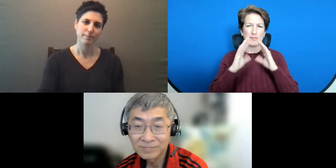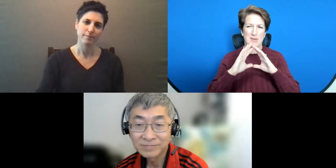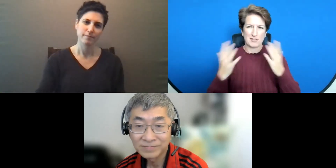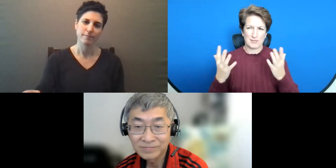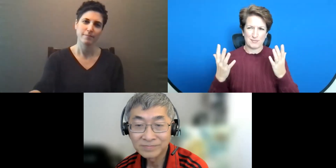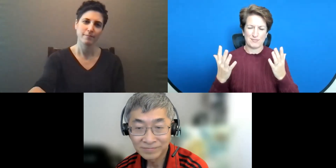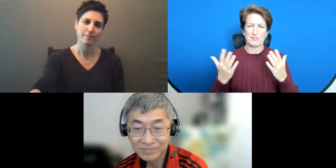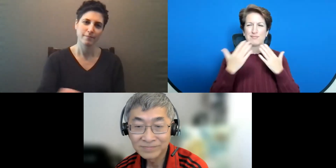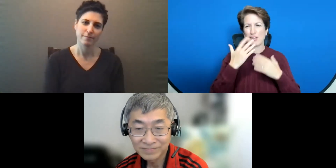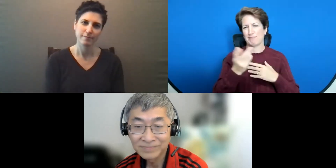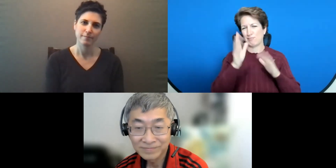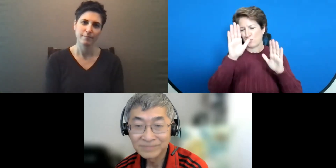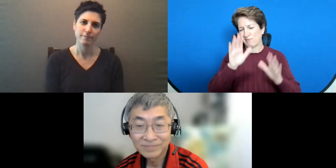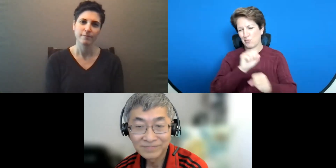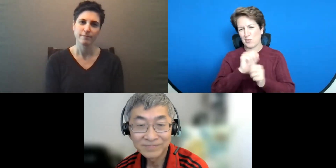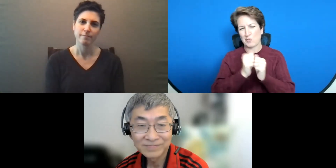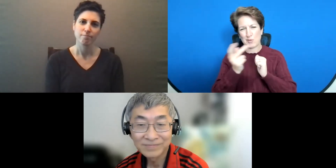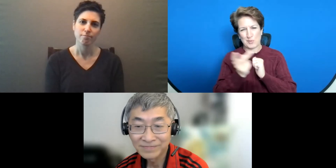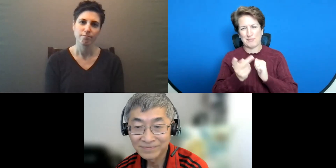You've been so wonderful to work with.